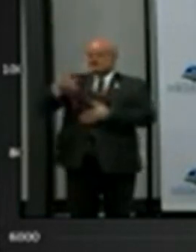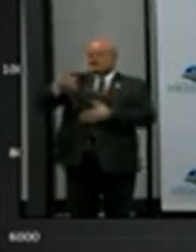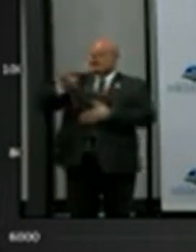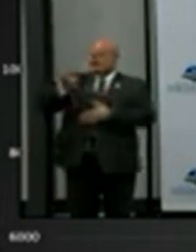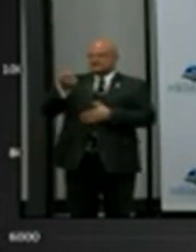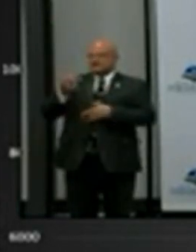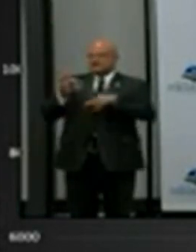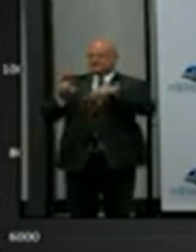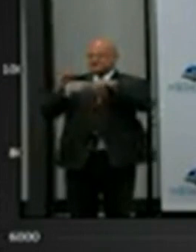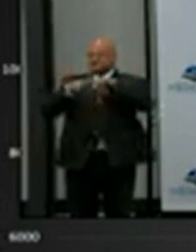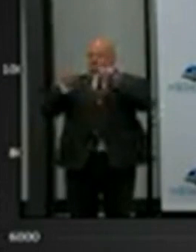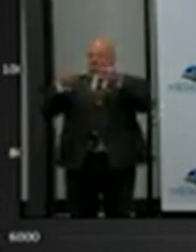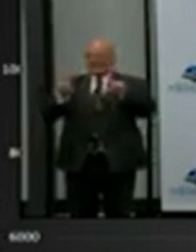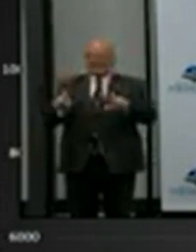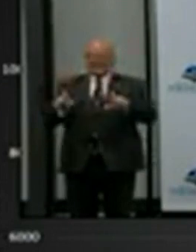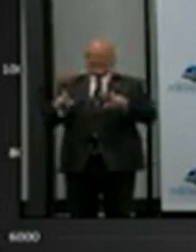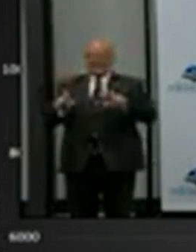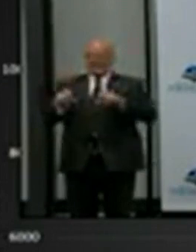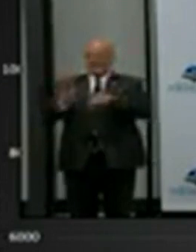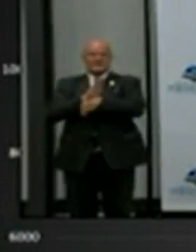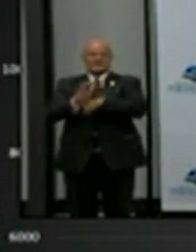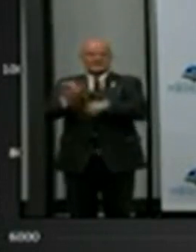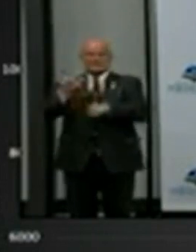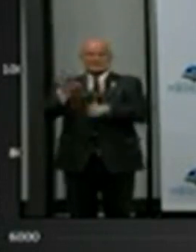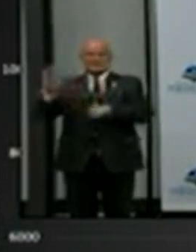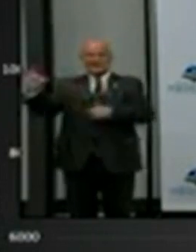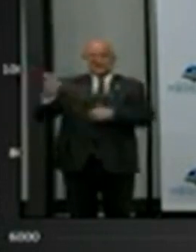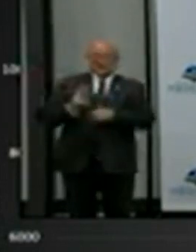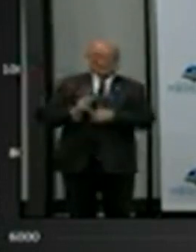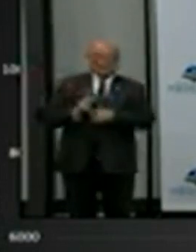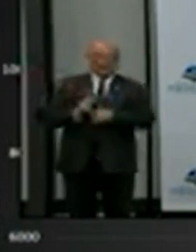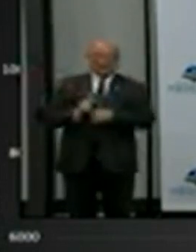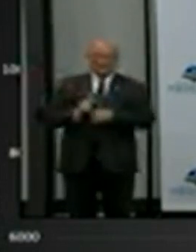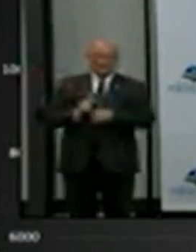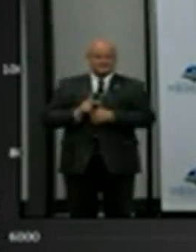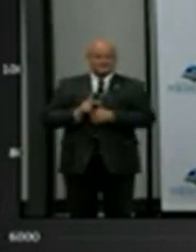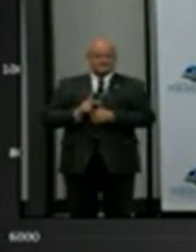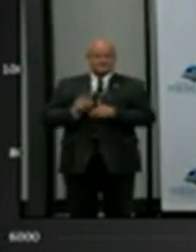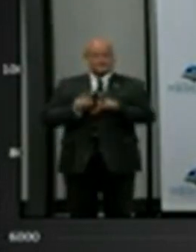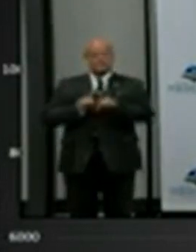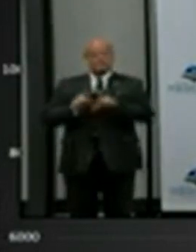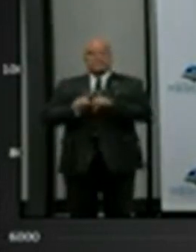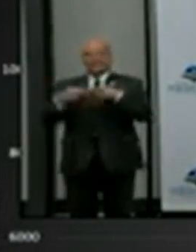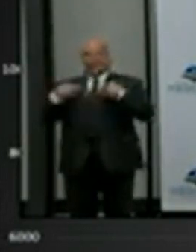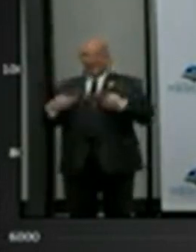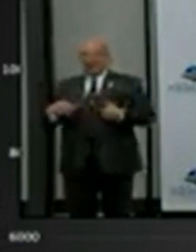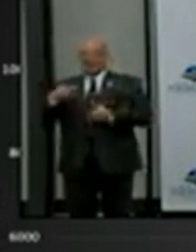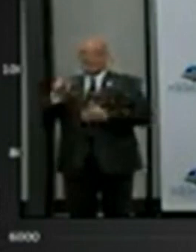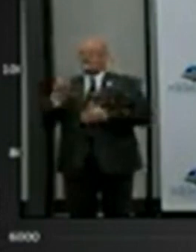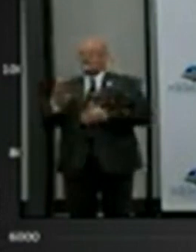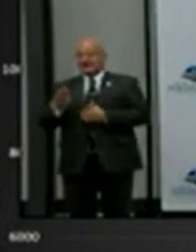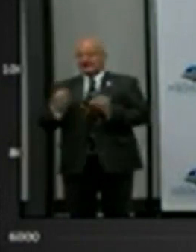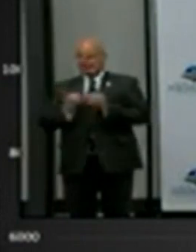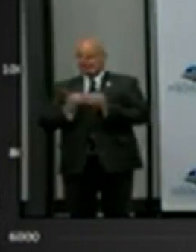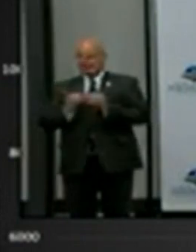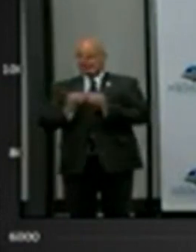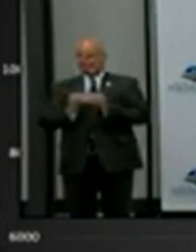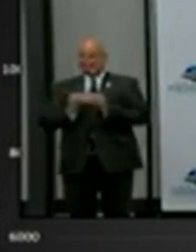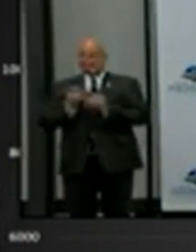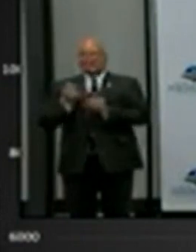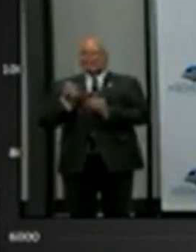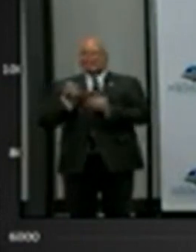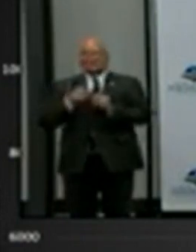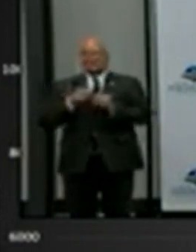from yesterday on our testing. The commercial labs came back some, as well as our health lab did more. A little bit of